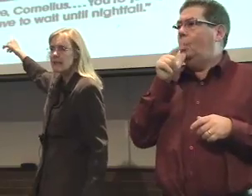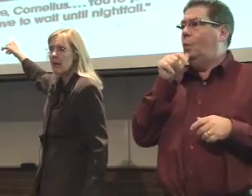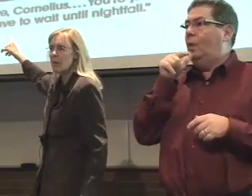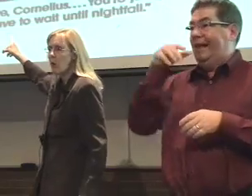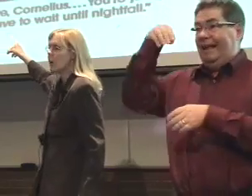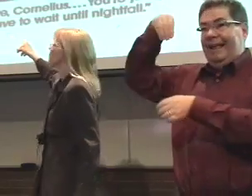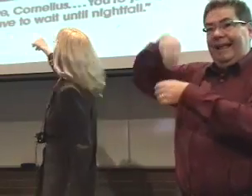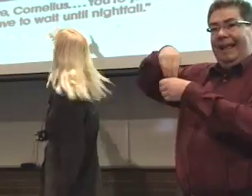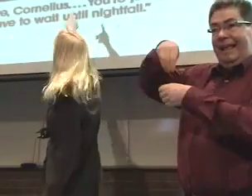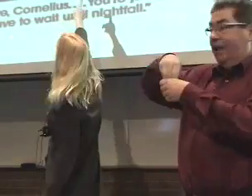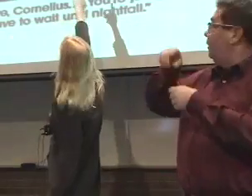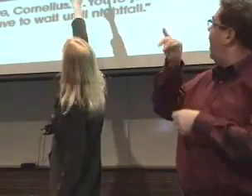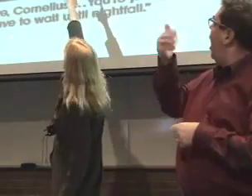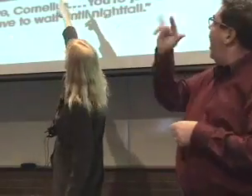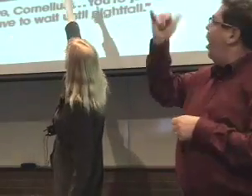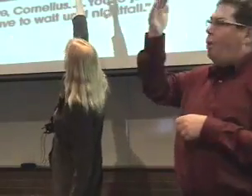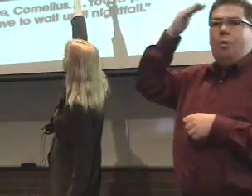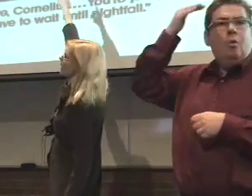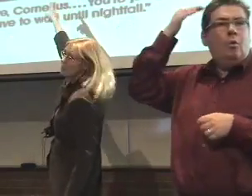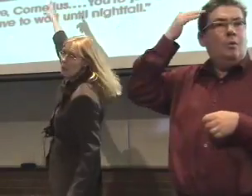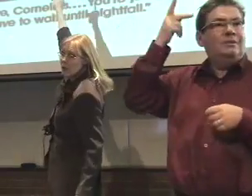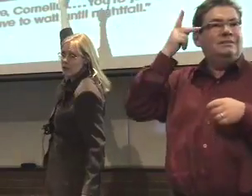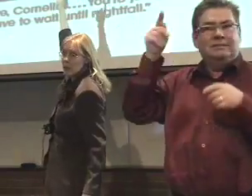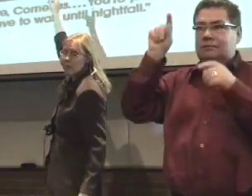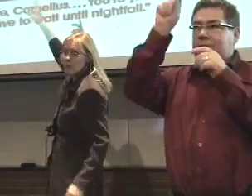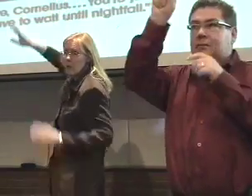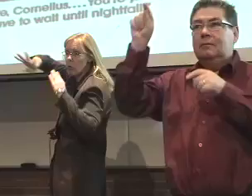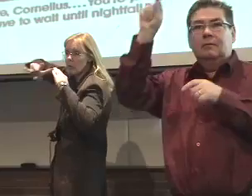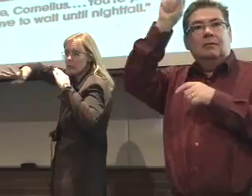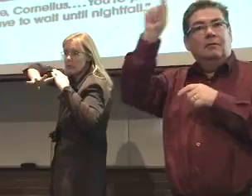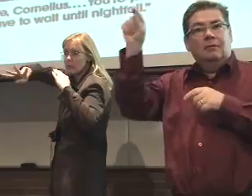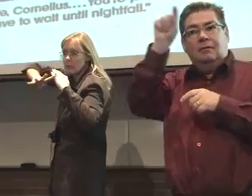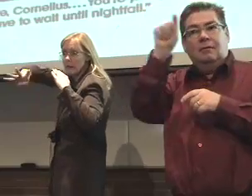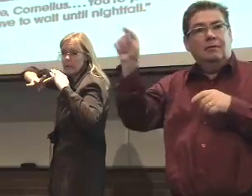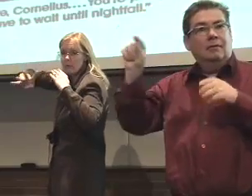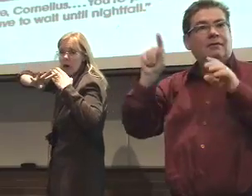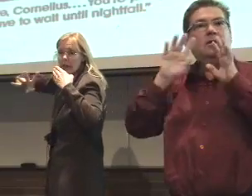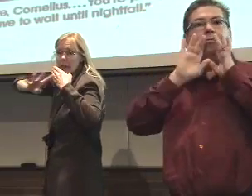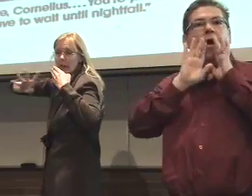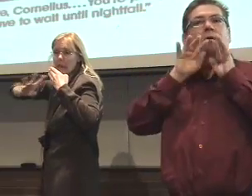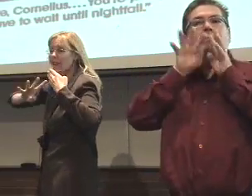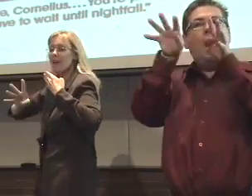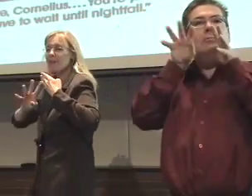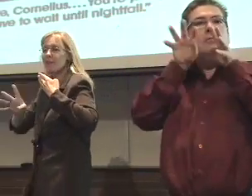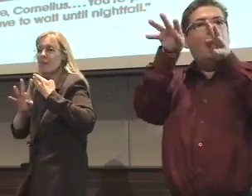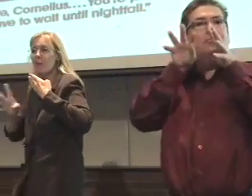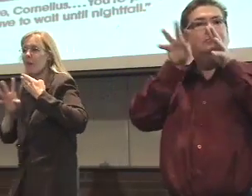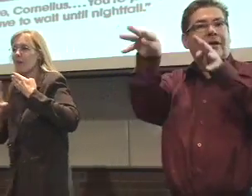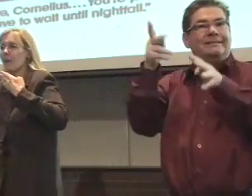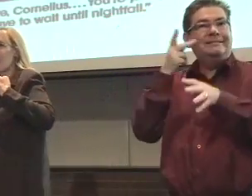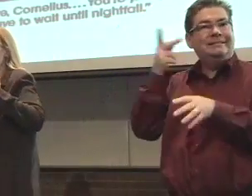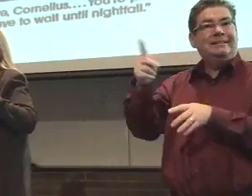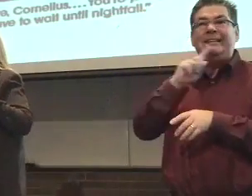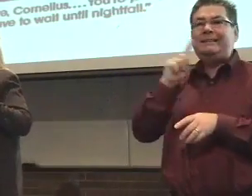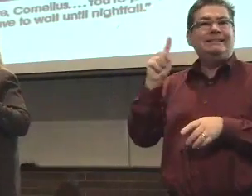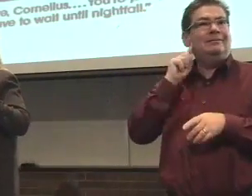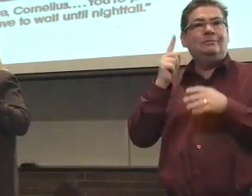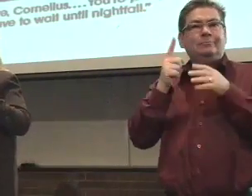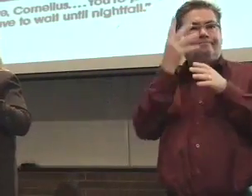Inside the horse. And how do you know? Because you got your marks coming from the horse, like there's talking. And deaf kids don't know that right off.